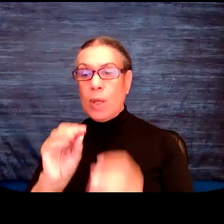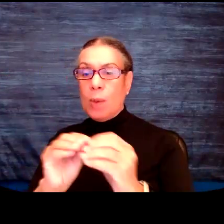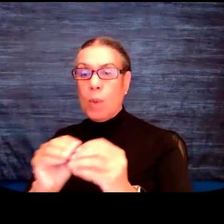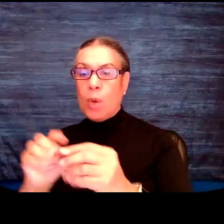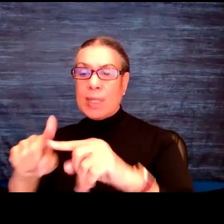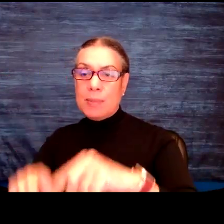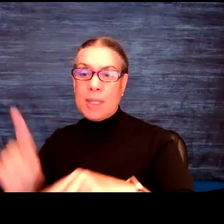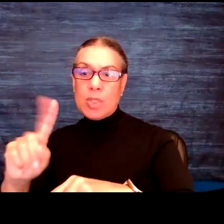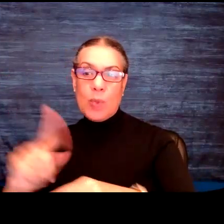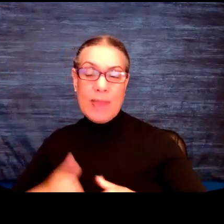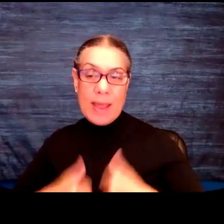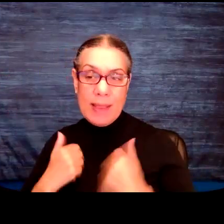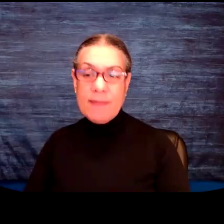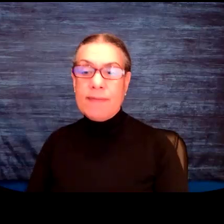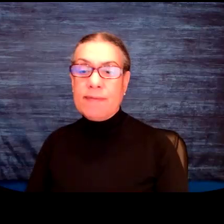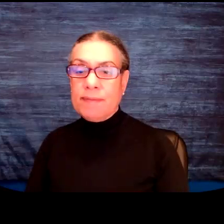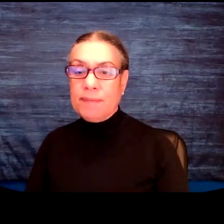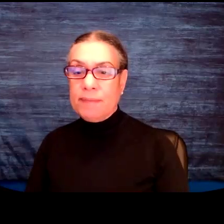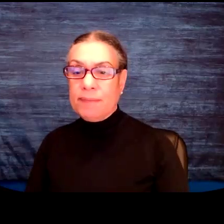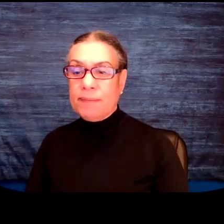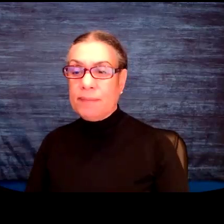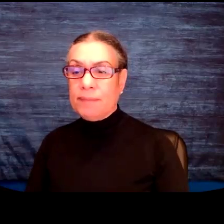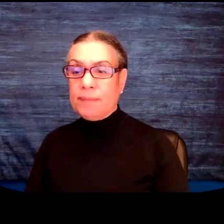to the distribution of school-aged children in Boston.